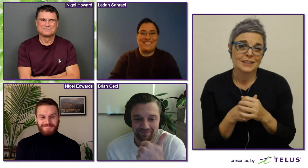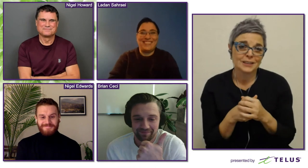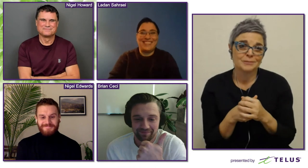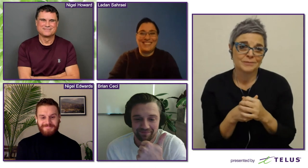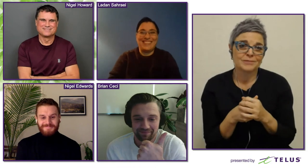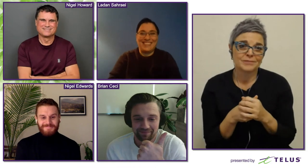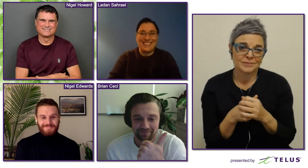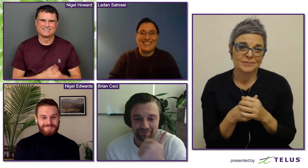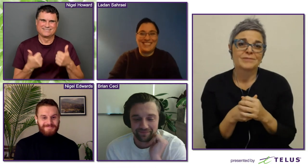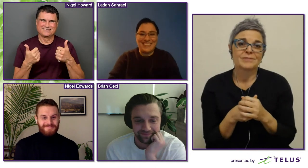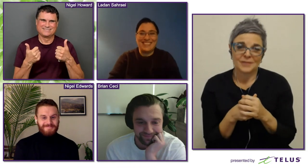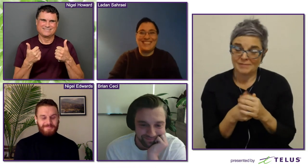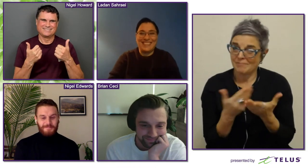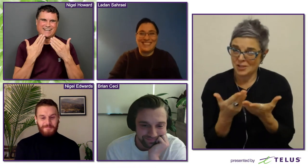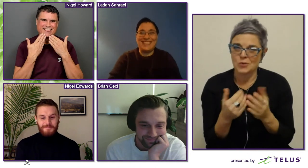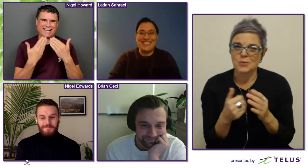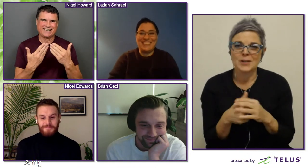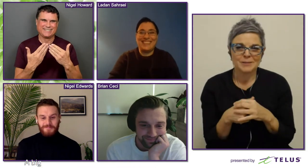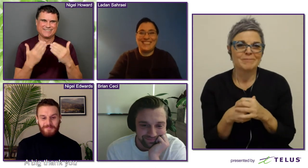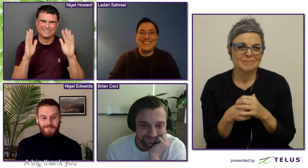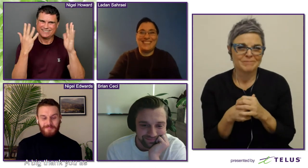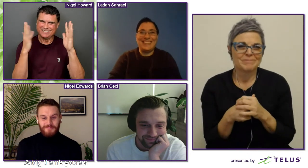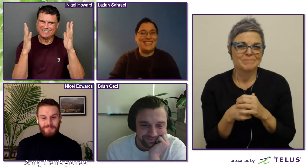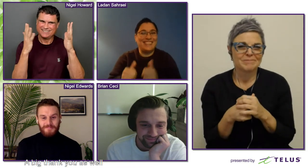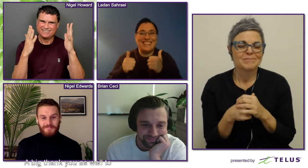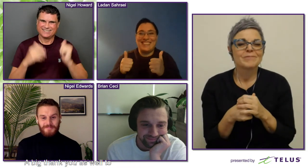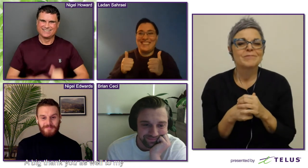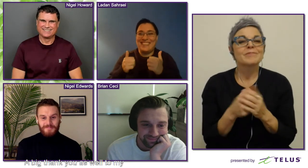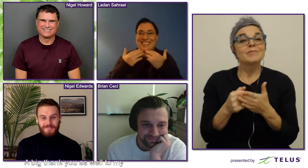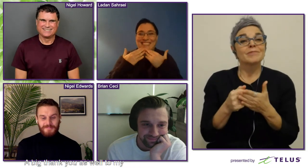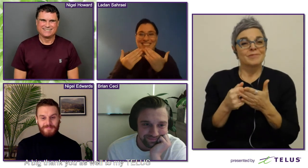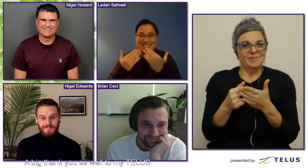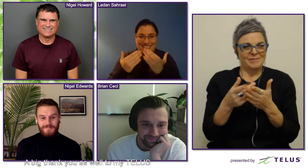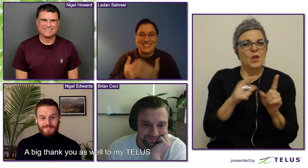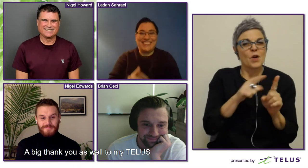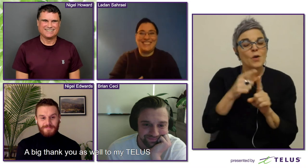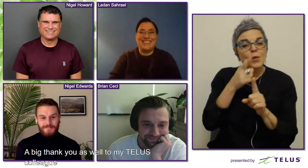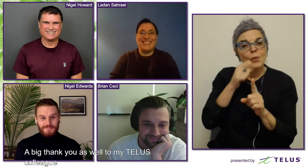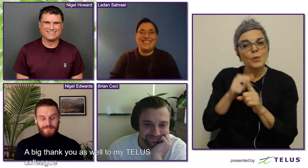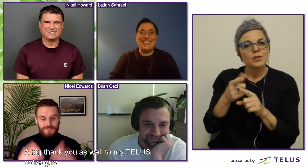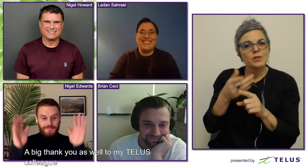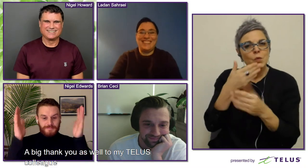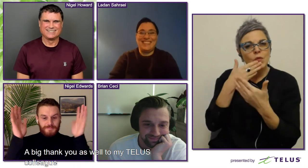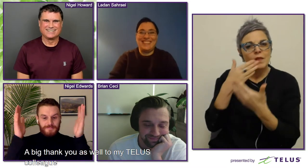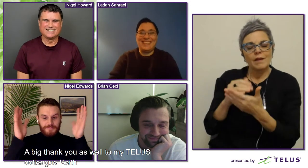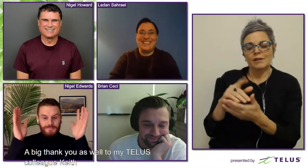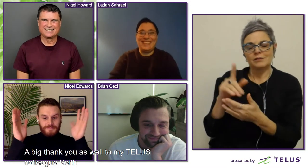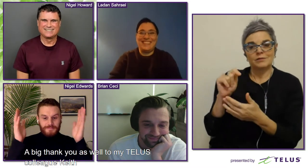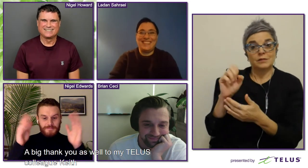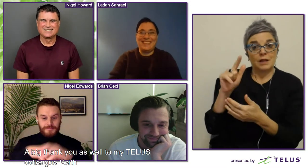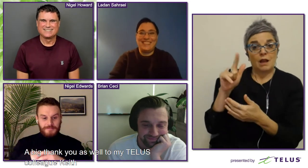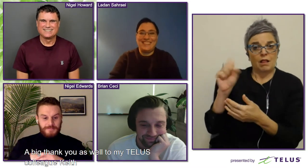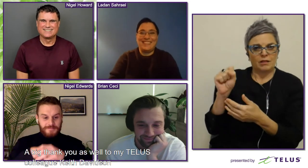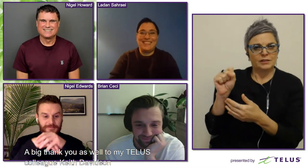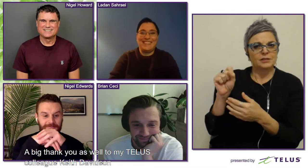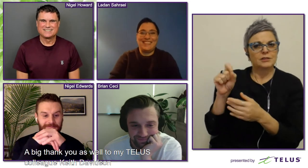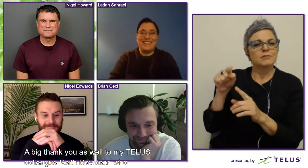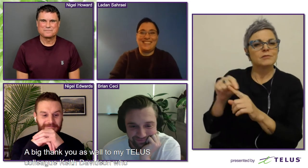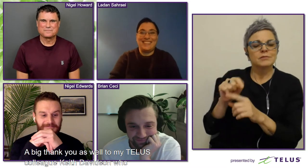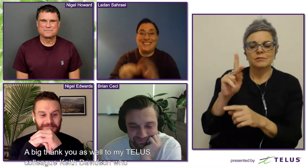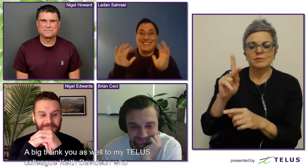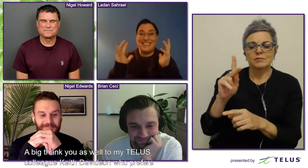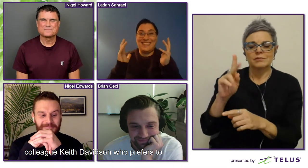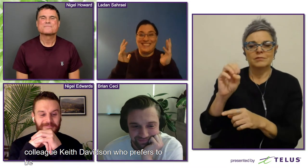And also a big thank you as well to my TELUS colleague, Keith Davidson, and he prefers to be behind the scenes, but